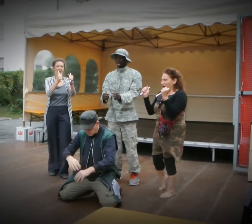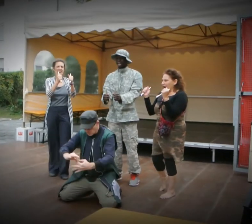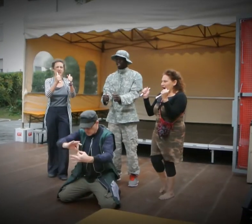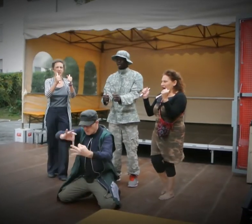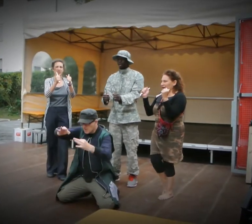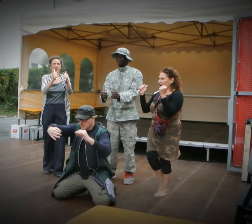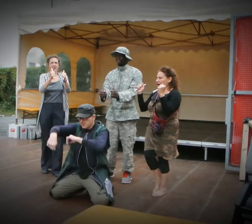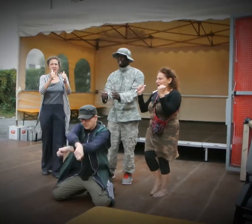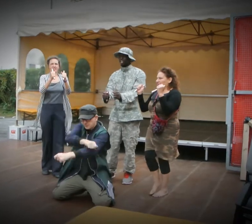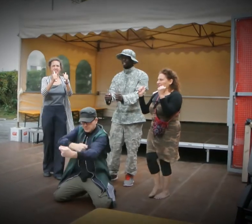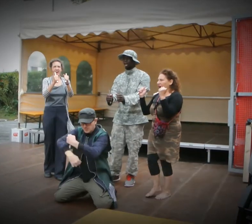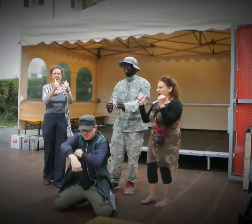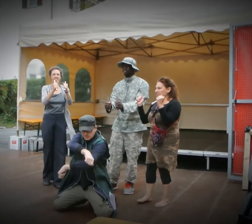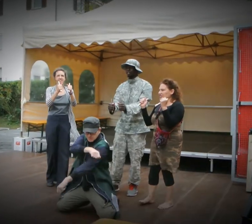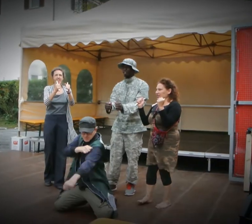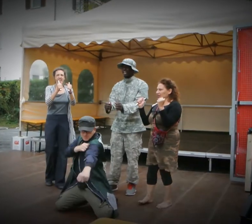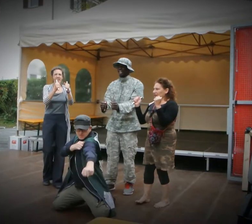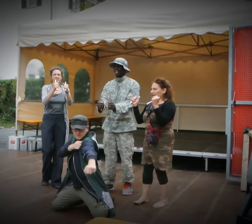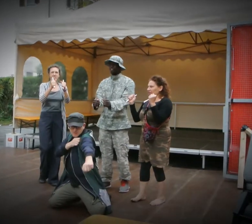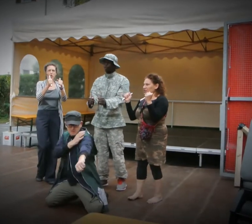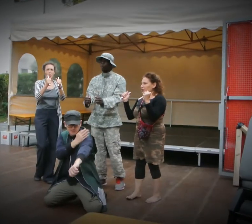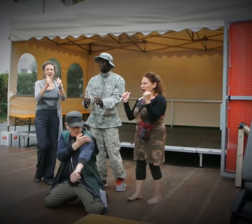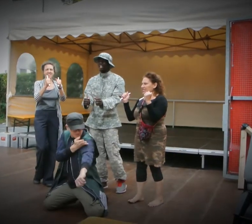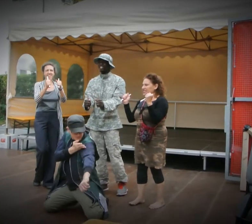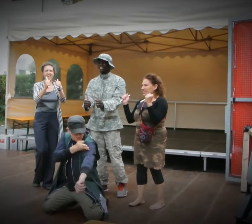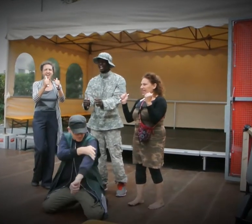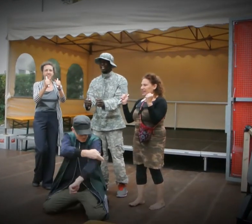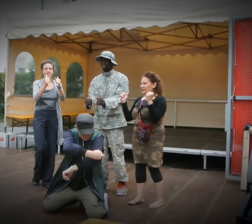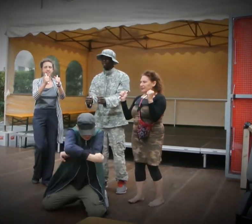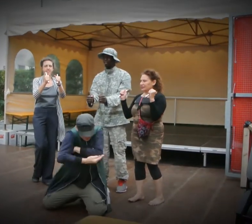Wire cut into my skin.